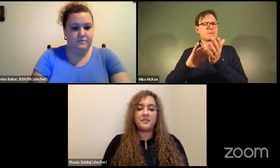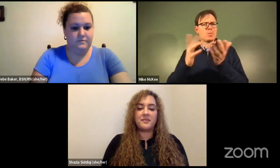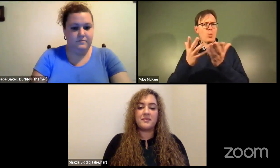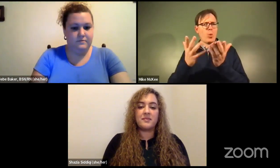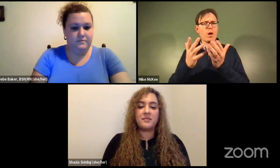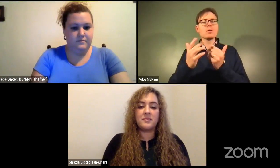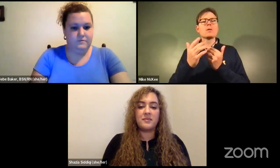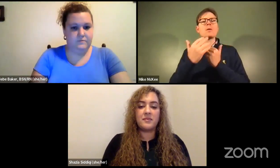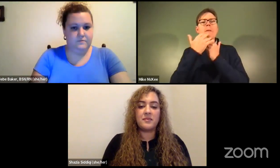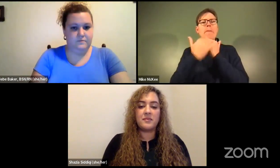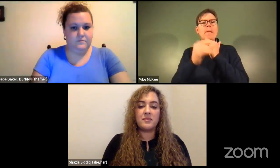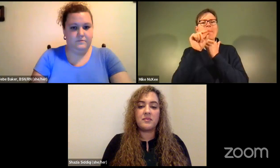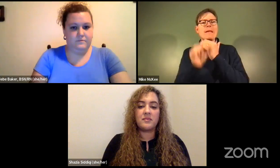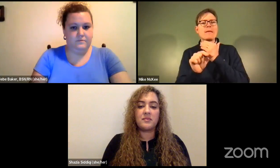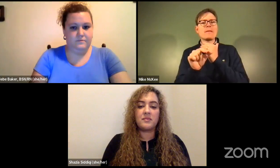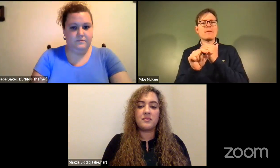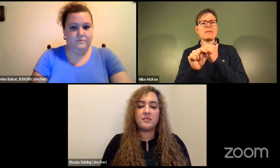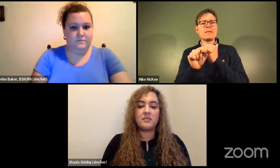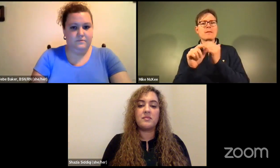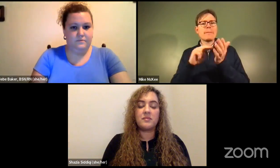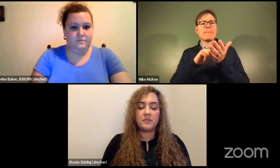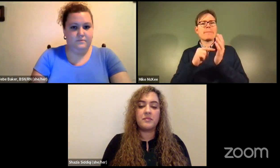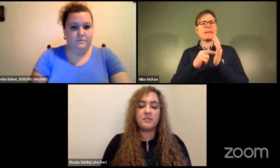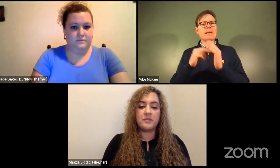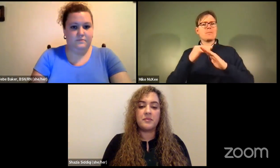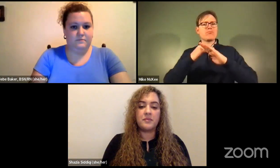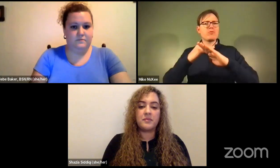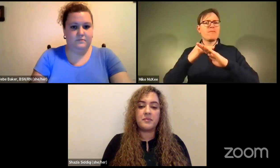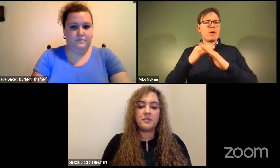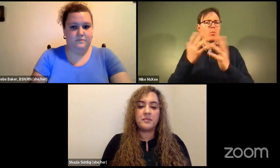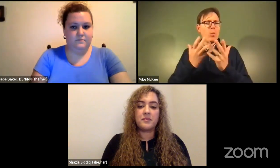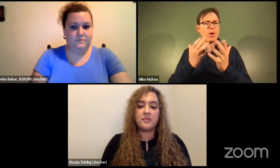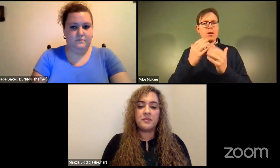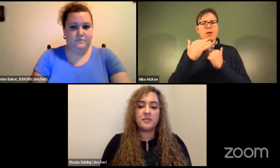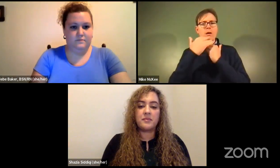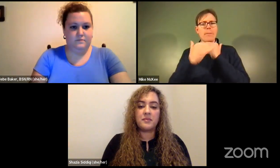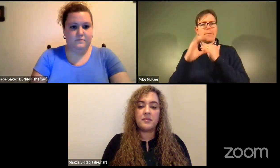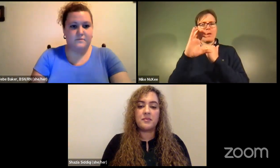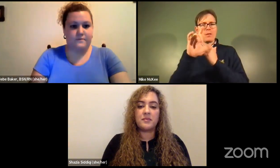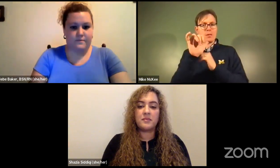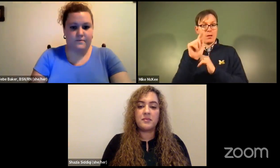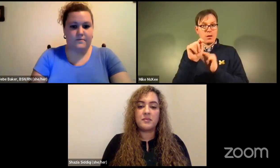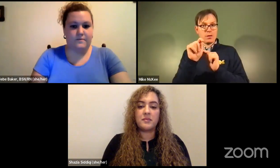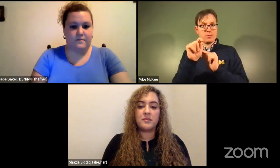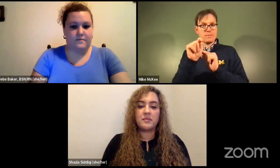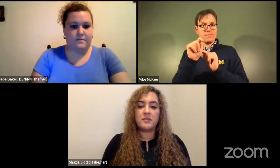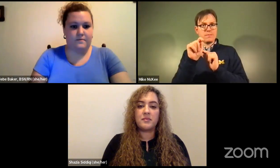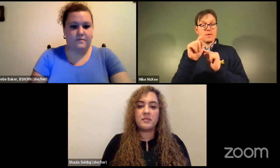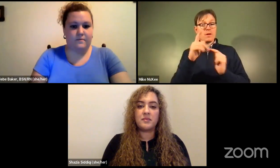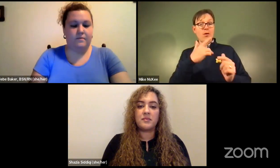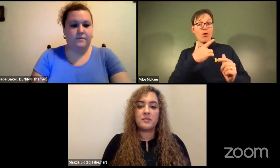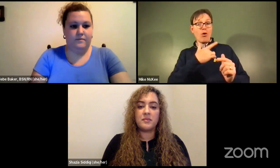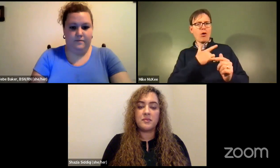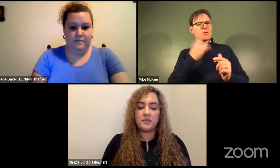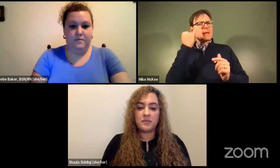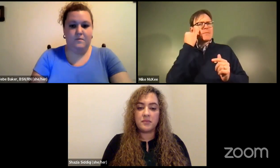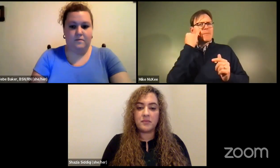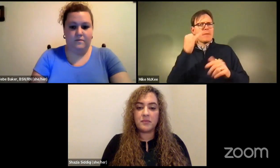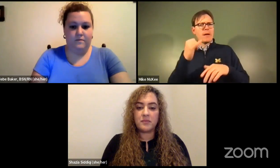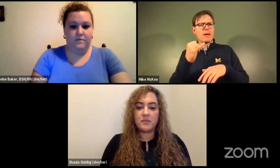medications that we can give. So what that is specifically, it's a set of blood thinners. And what we're trying to avoid is a